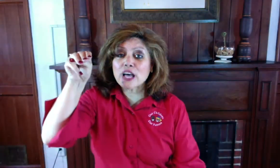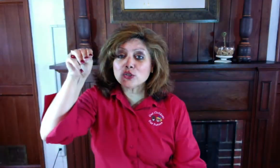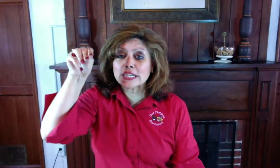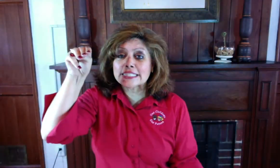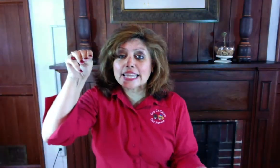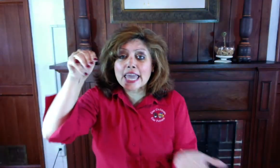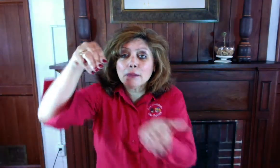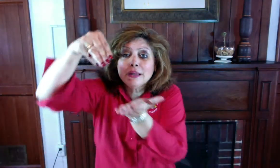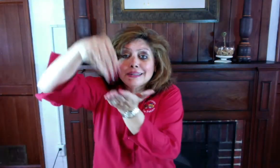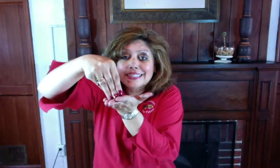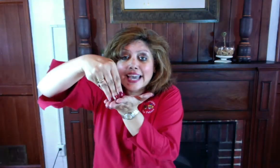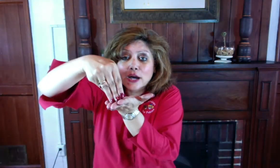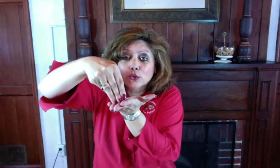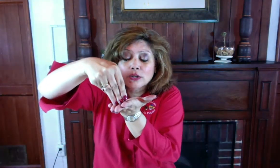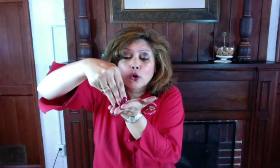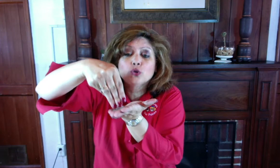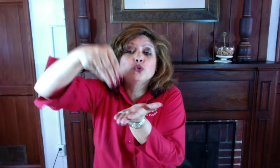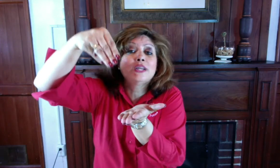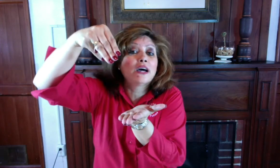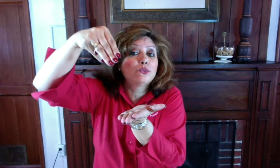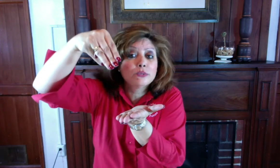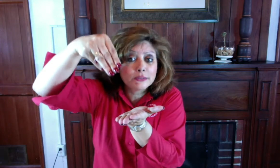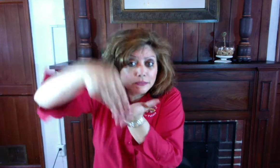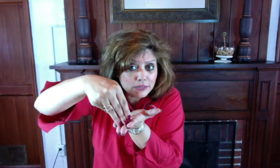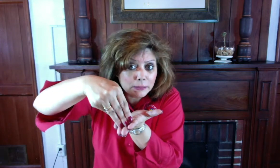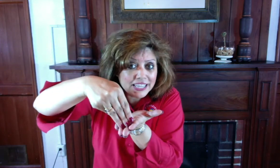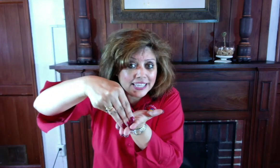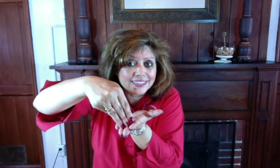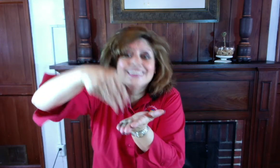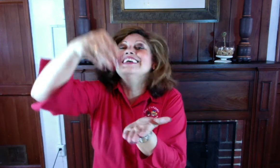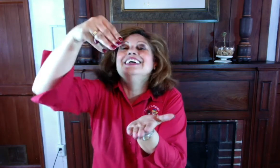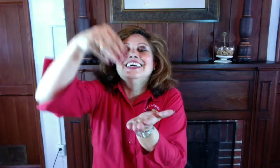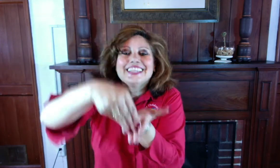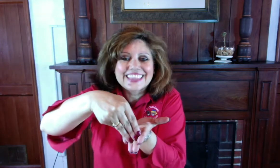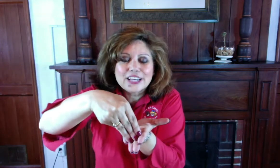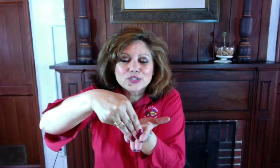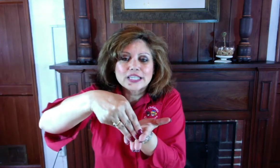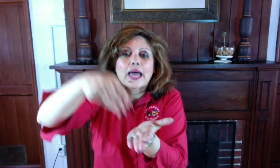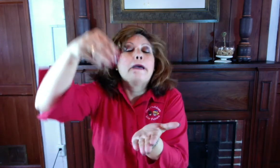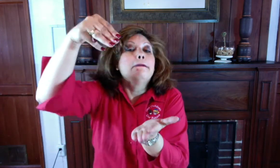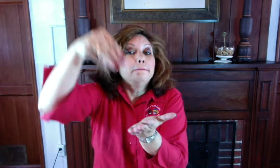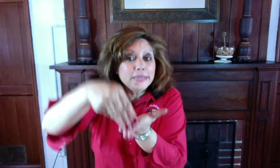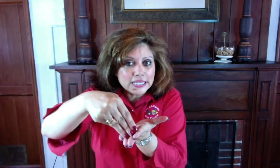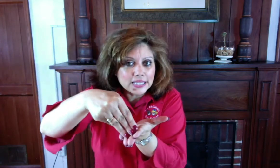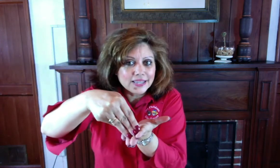1,000 is an M down on your non-dominant hand. 1,000, 1000.